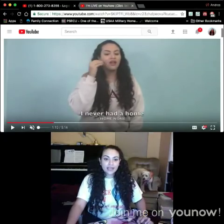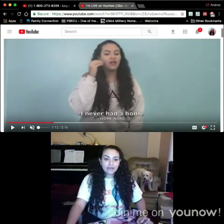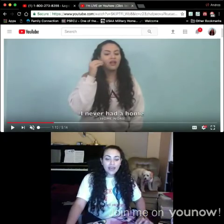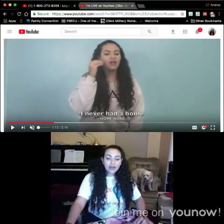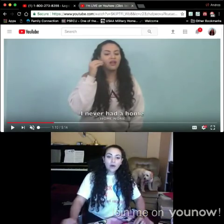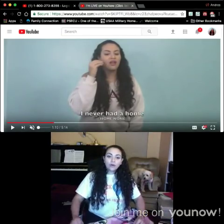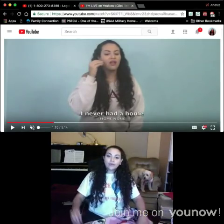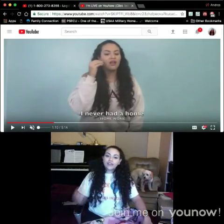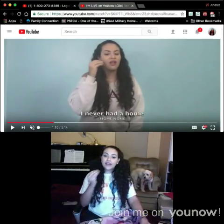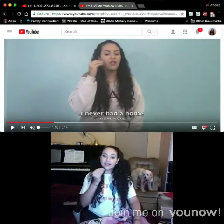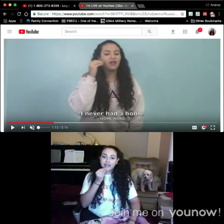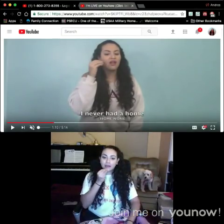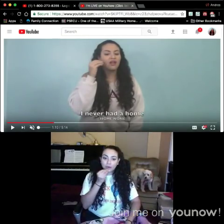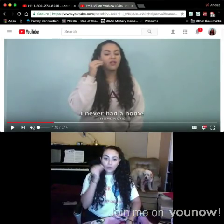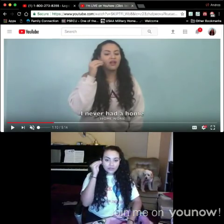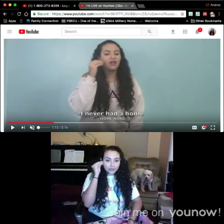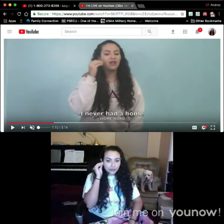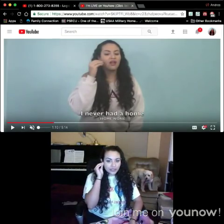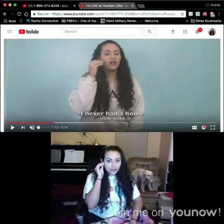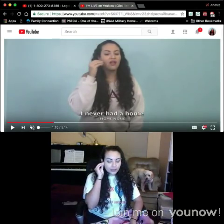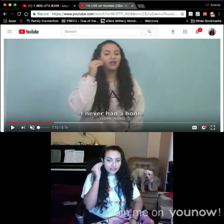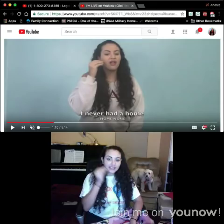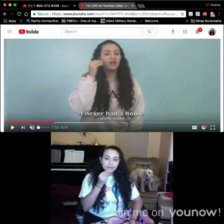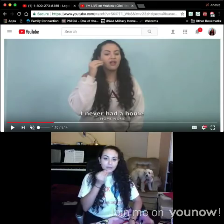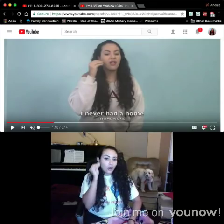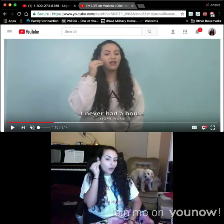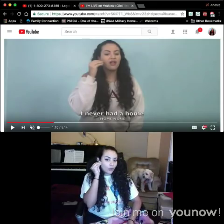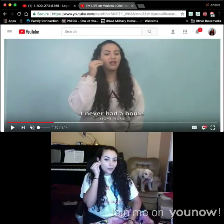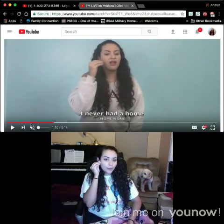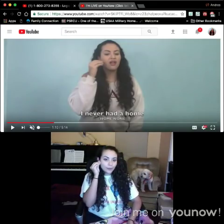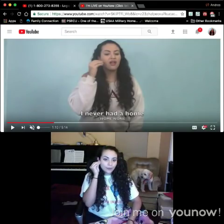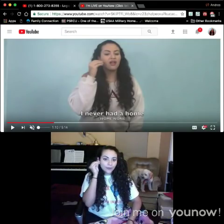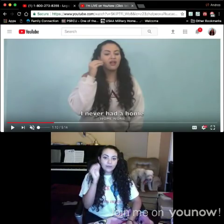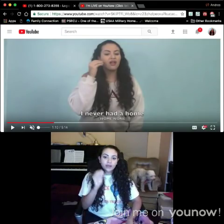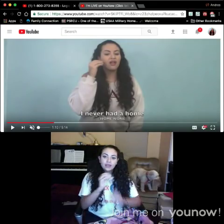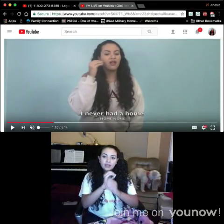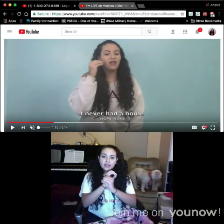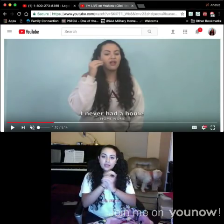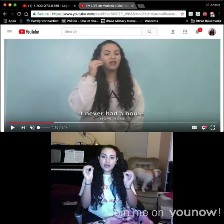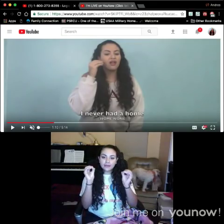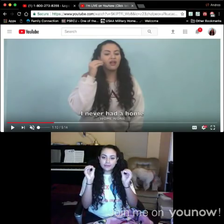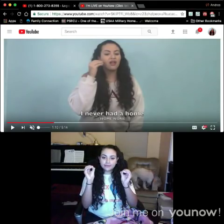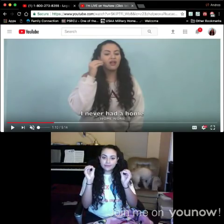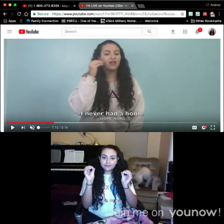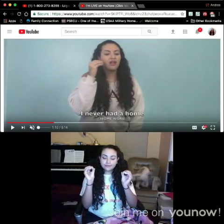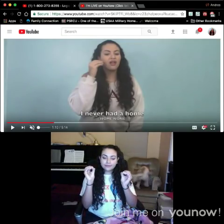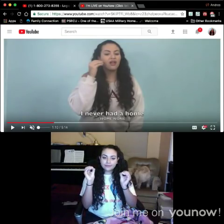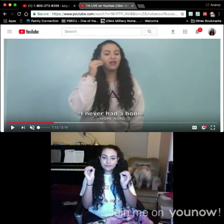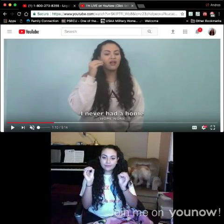I never had a home. For that, I sign home. It's where you eat and where you sleep. Home. None.